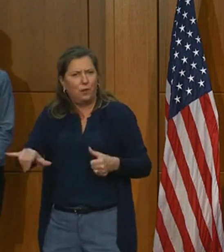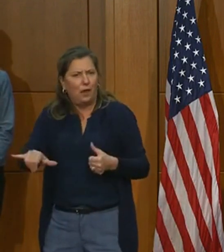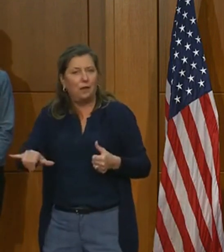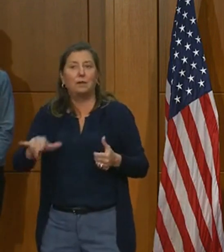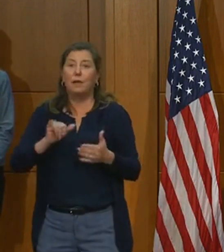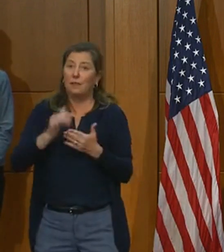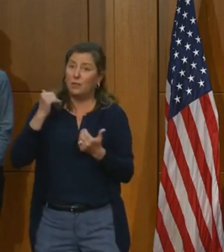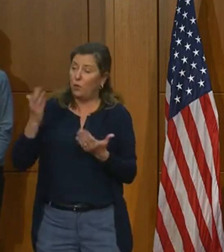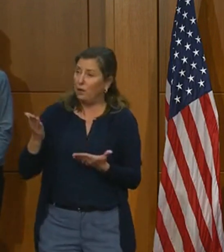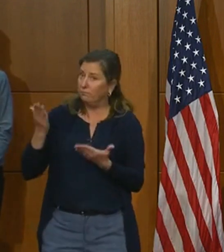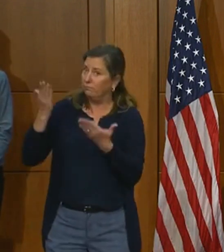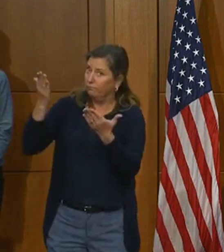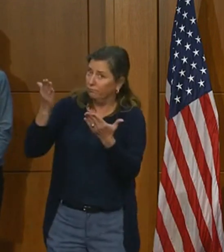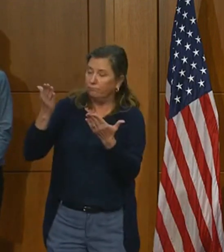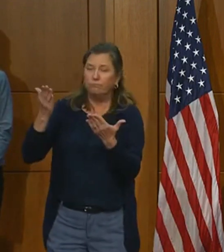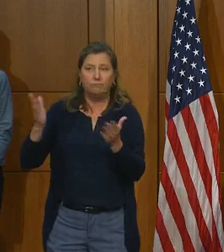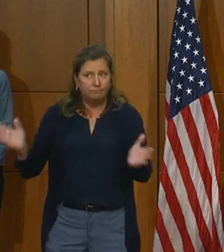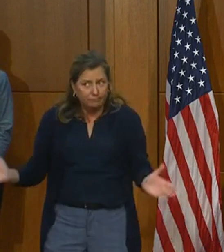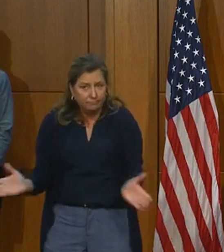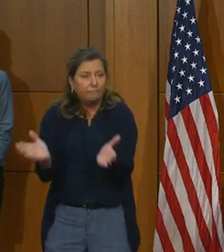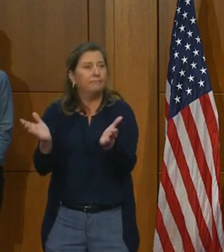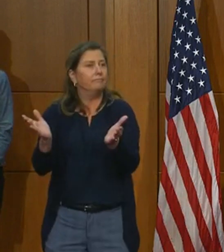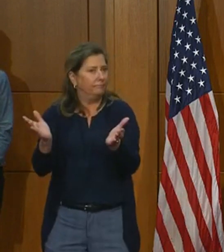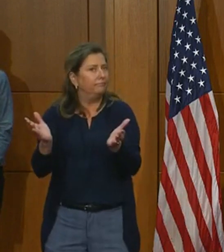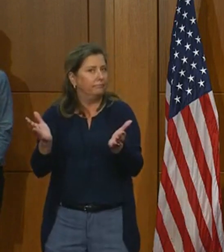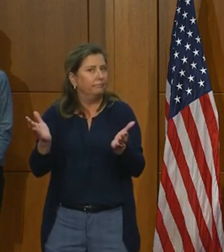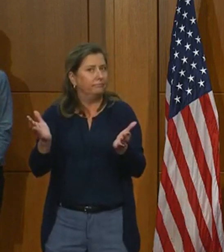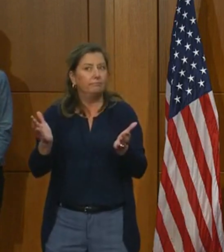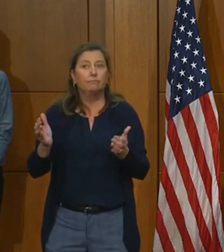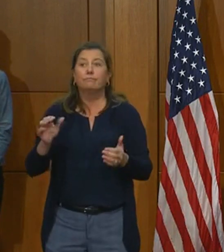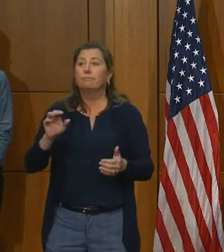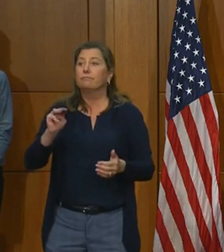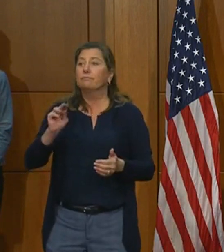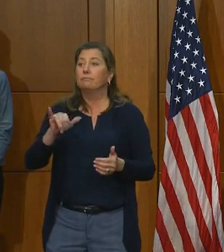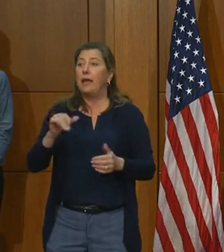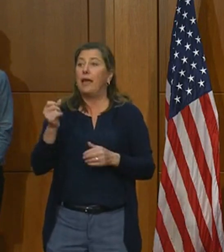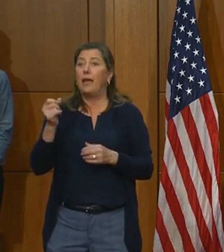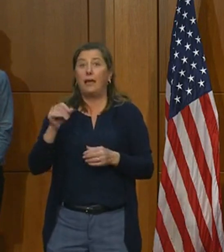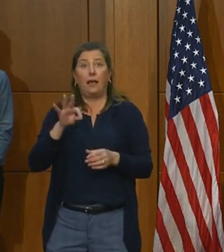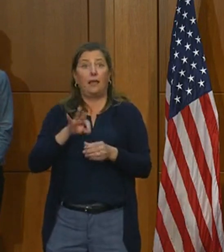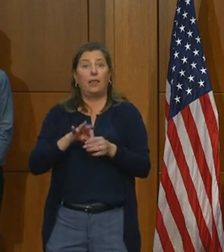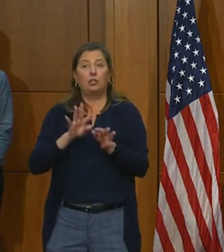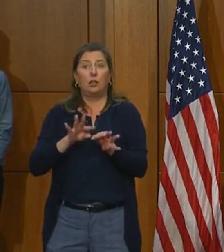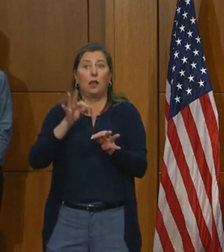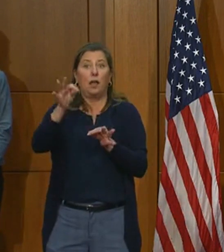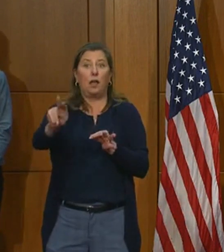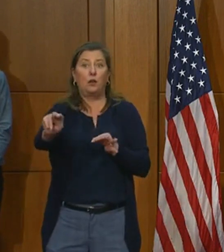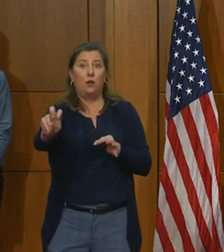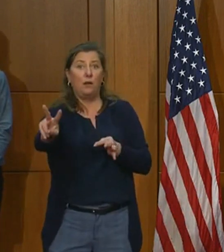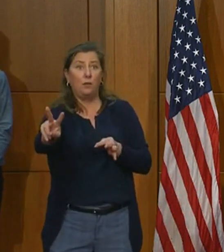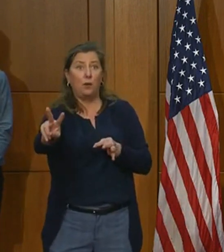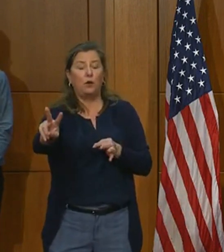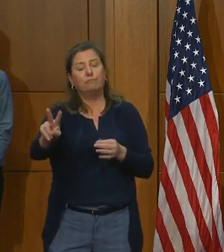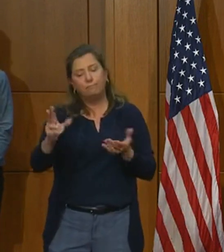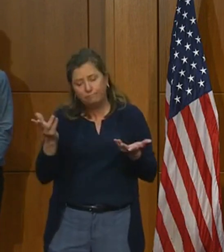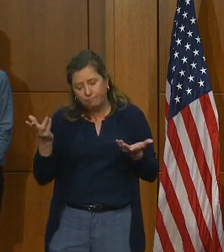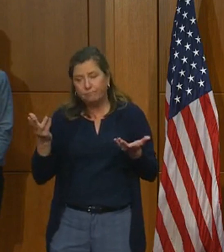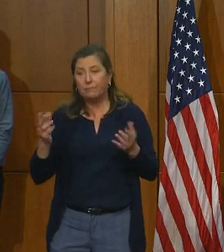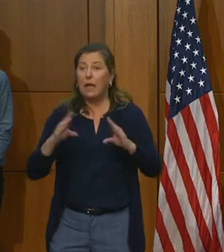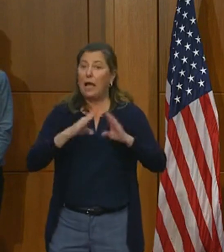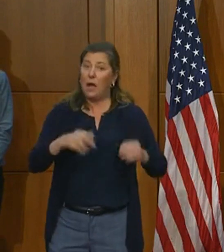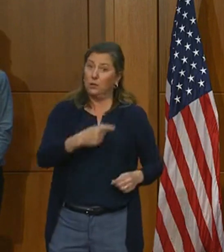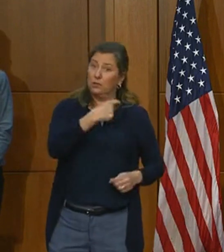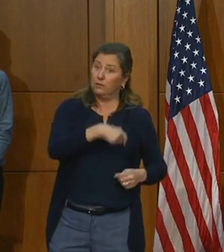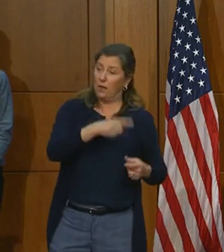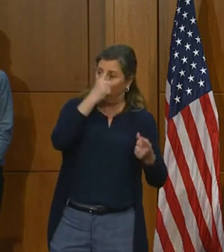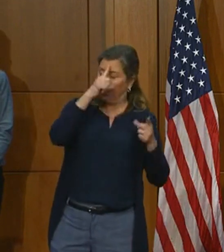I suggested and recommended that the May election be moved to November. The House of Delegates agreed